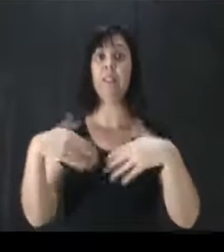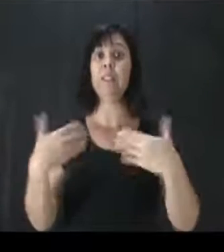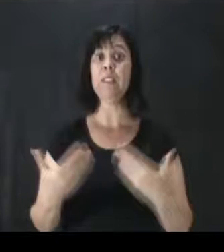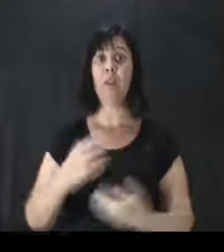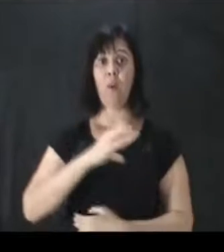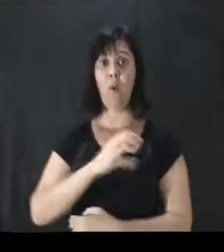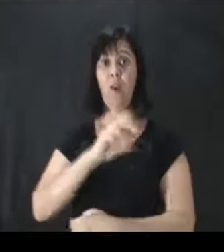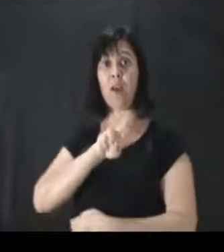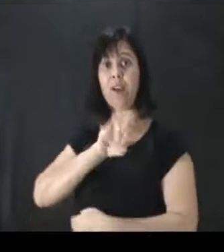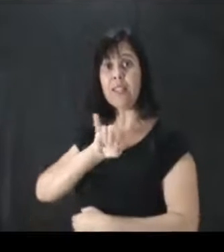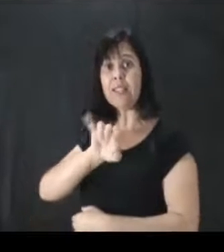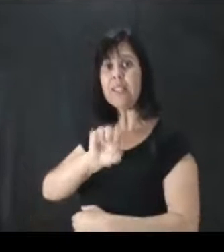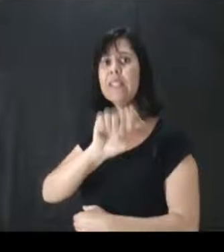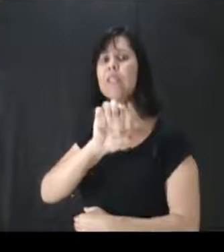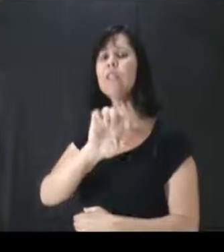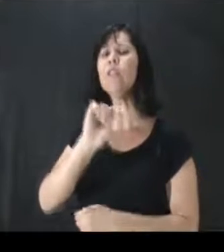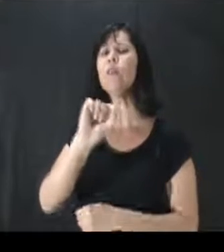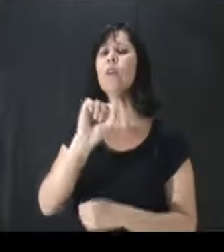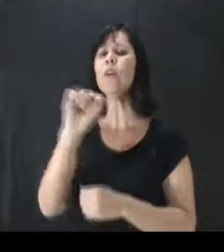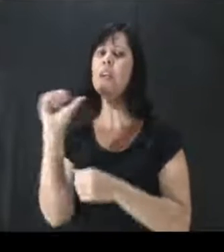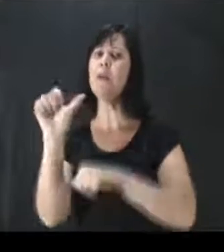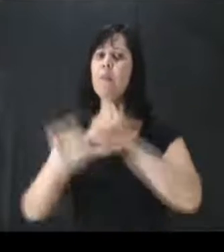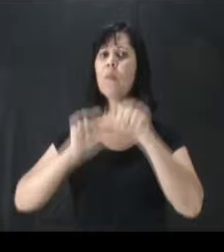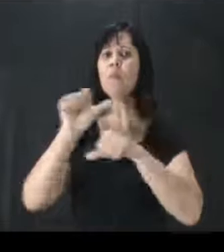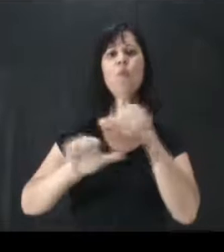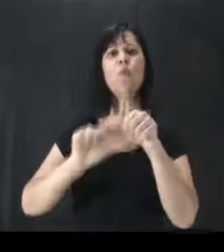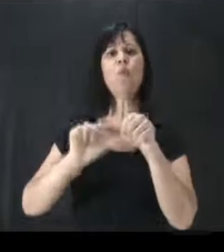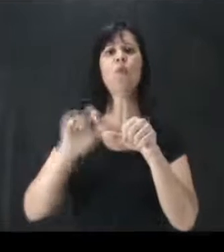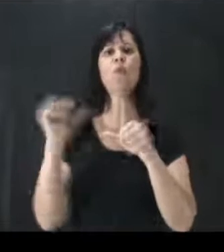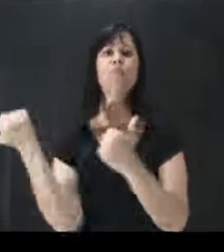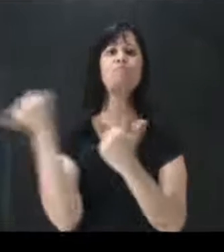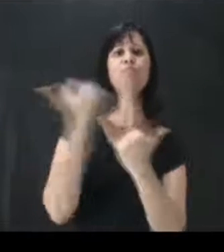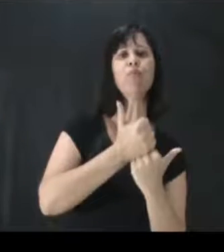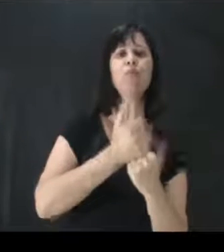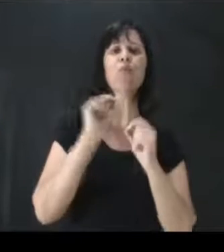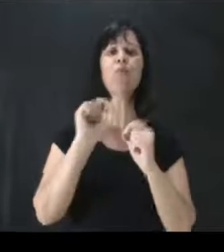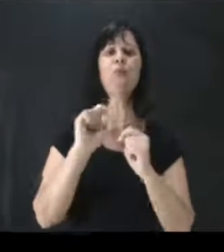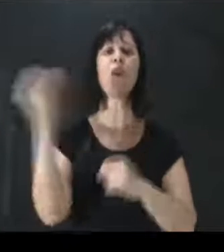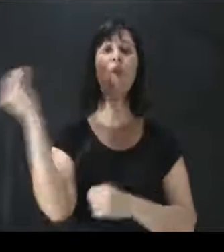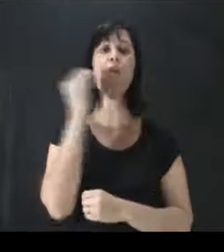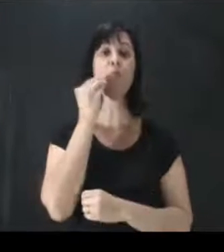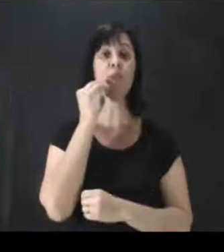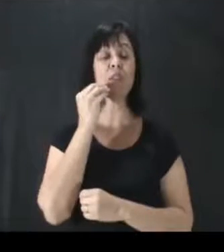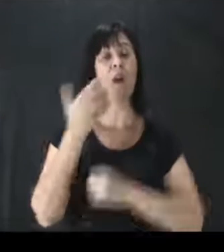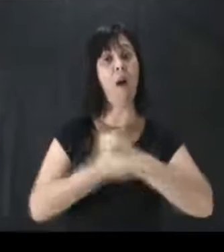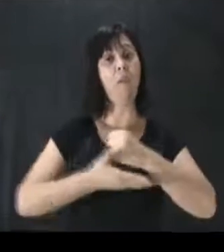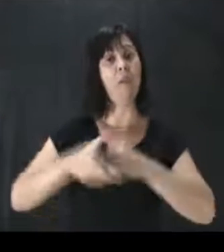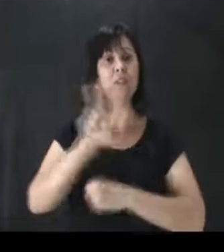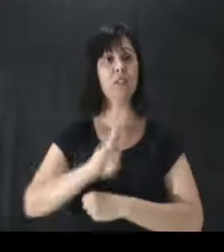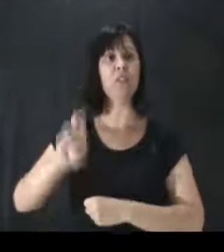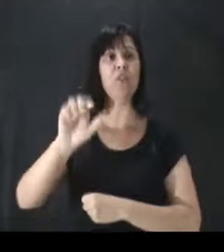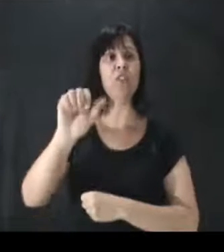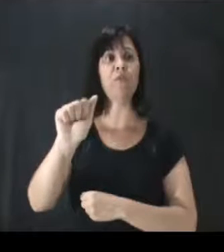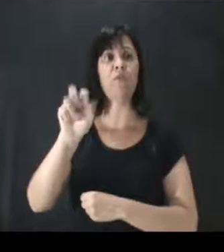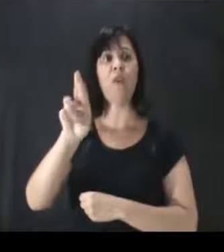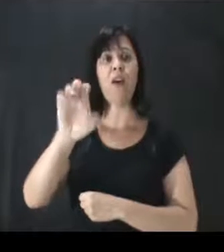That's where the crisis became an opportunity, as thought by Arendt, one of the theoretical references